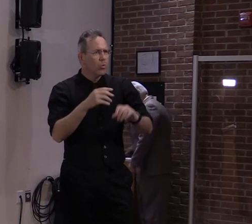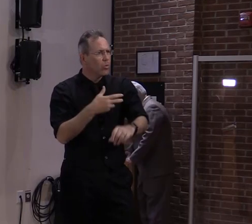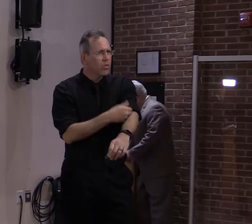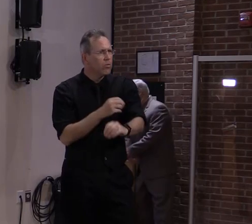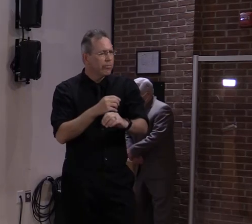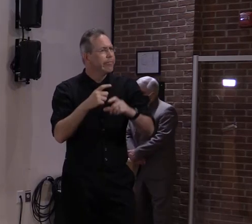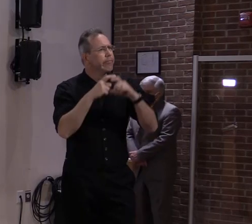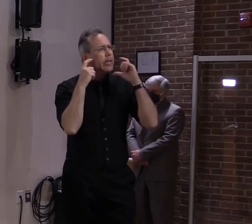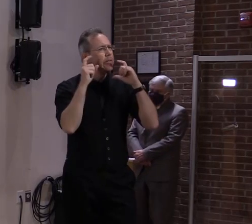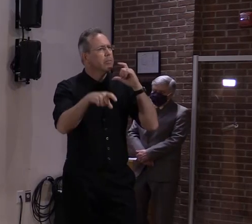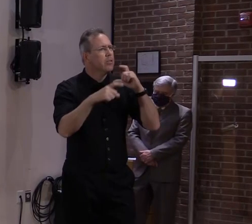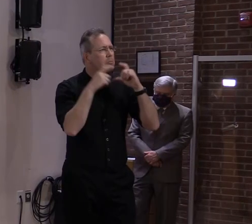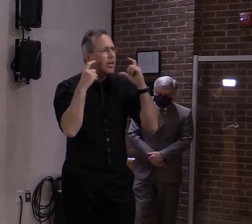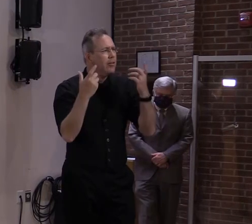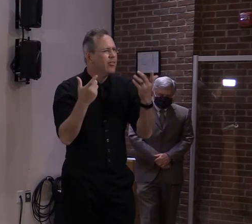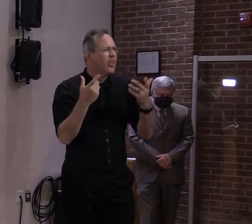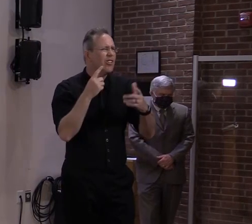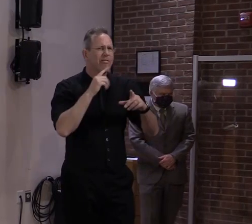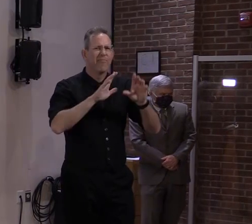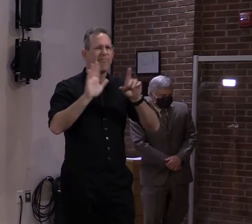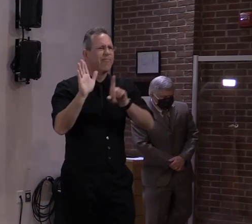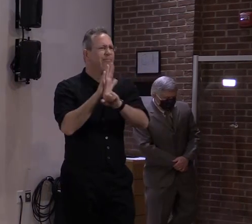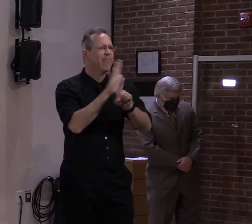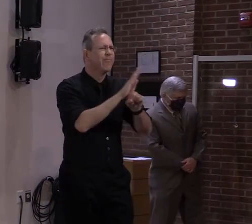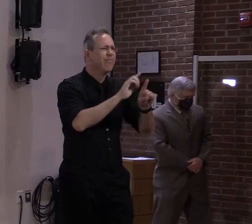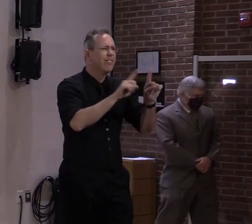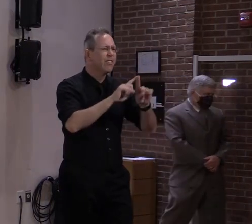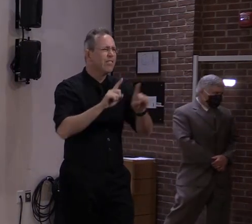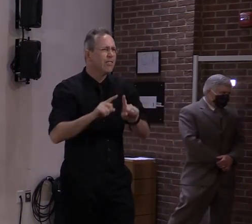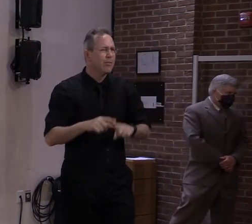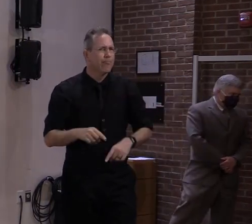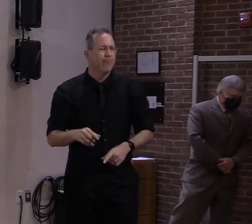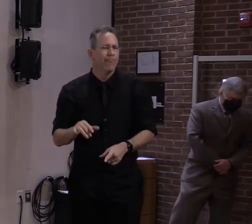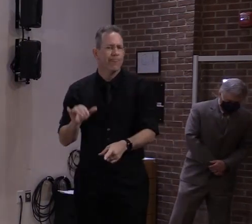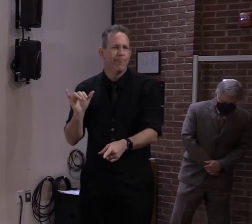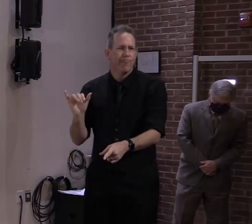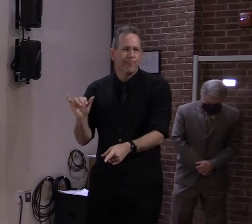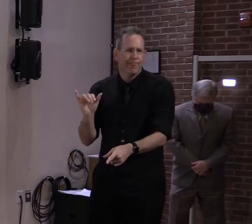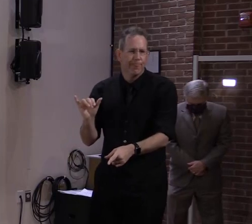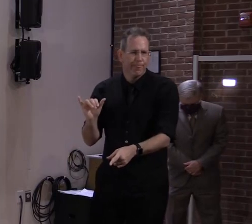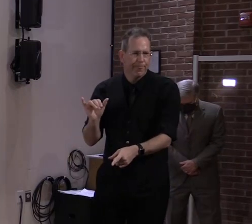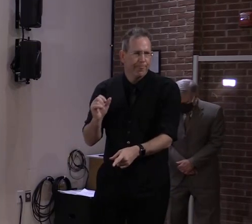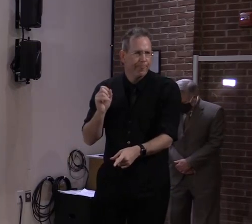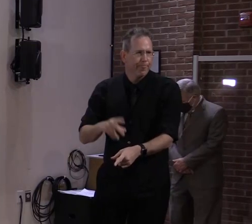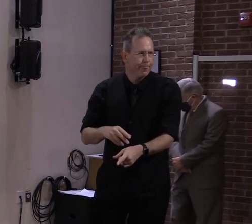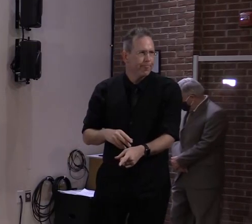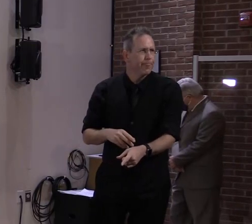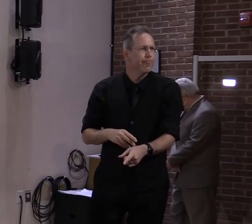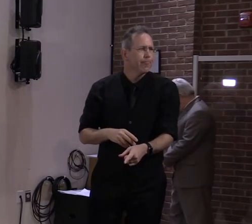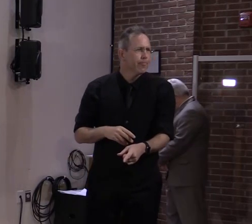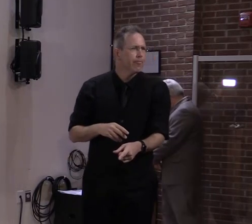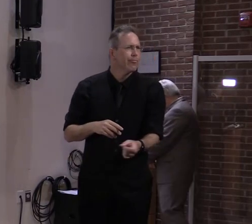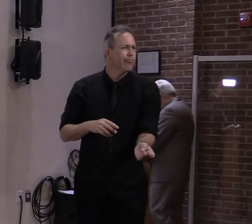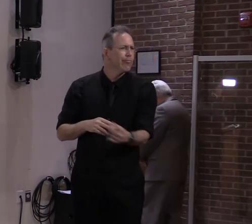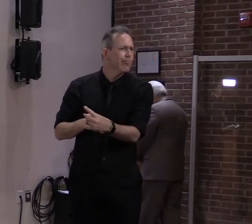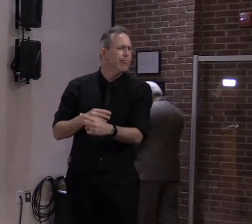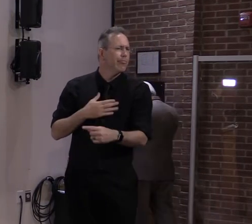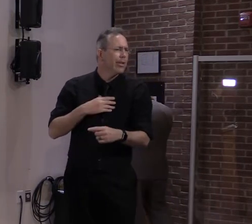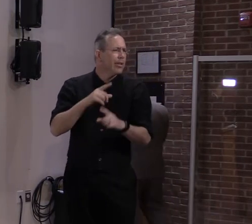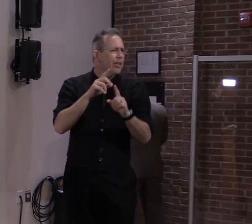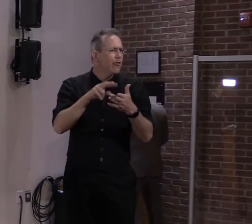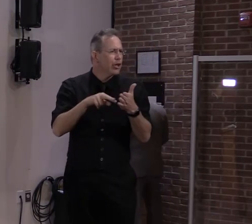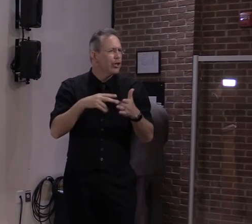Okay, yeah, we've gotten a couple of inquiries from readers that are just concerned that their medical privacy is being